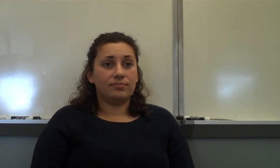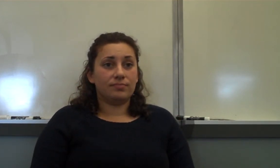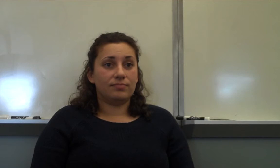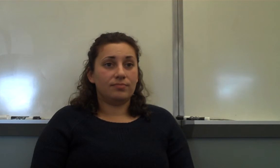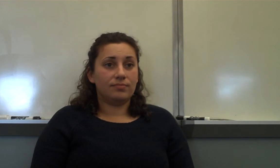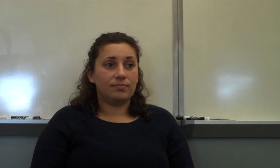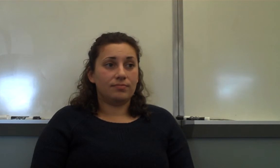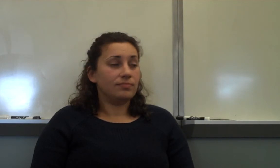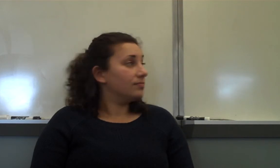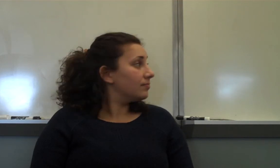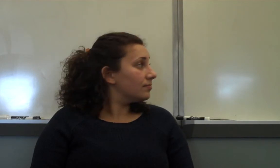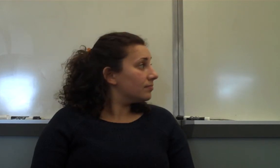8.